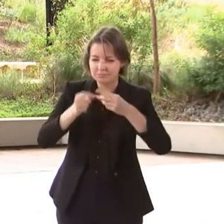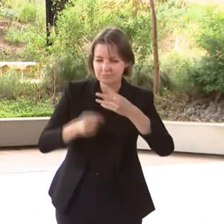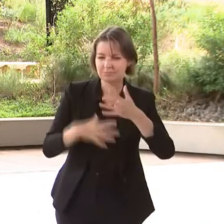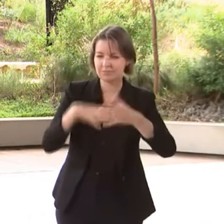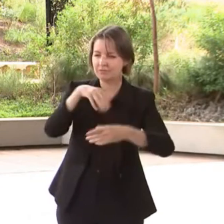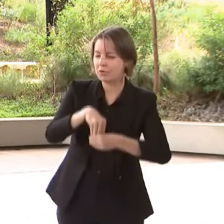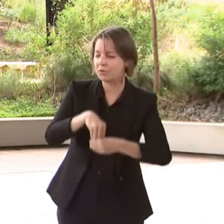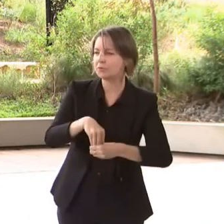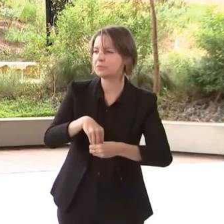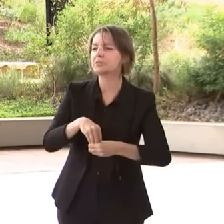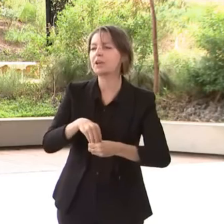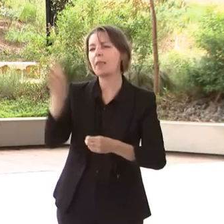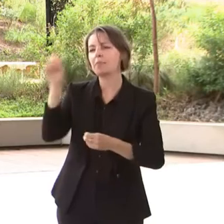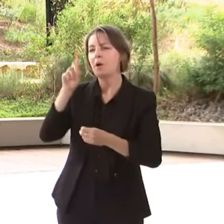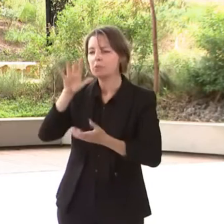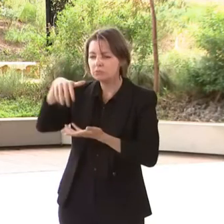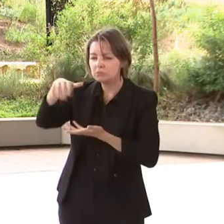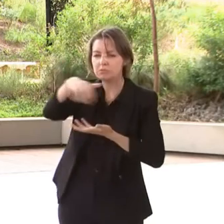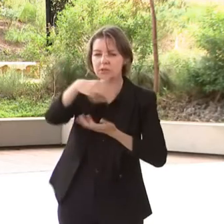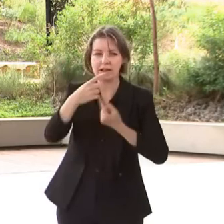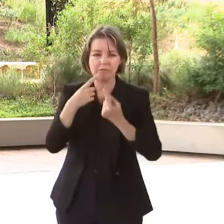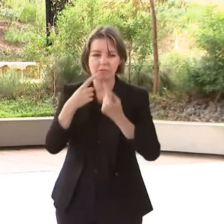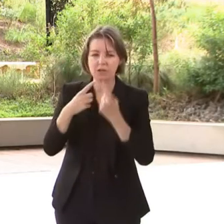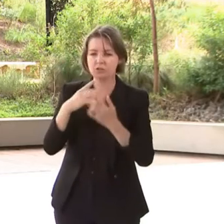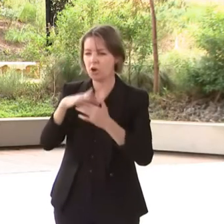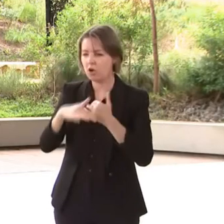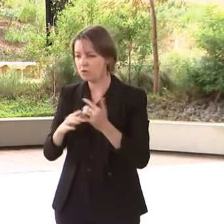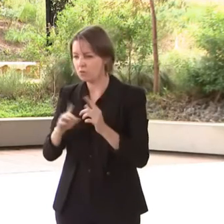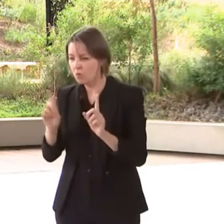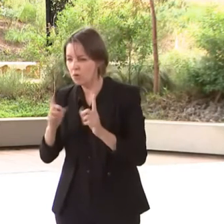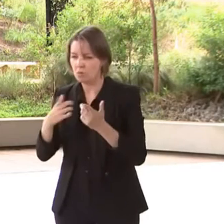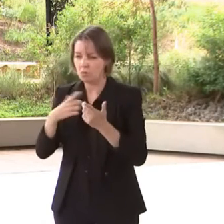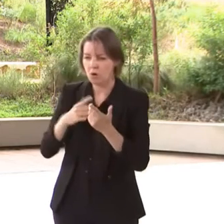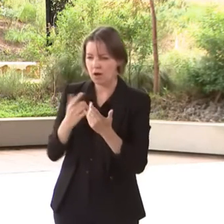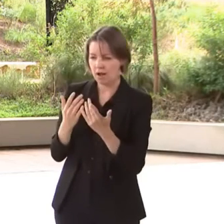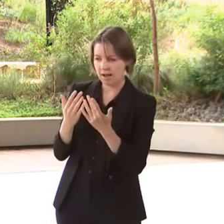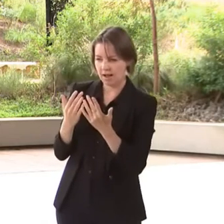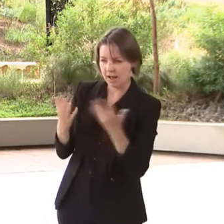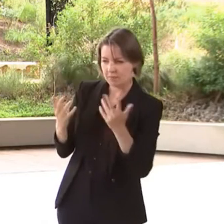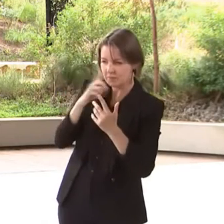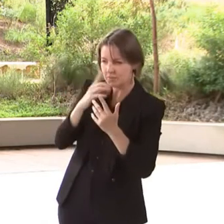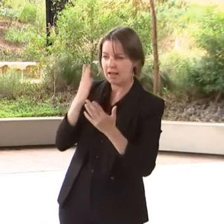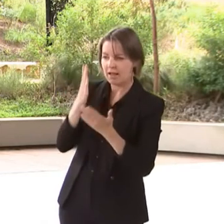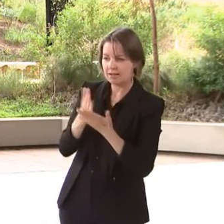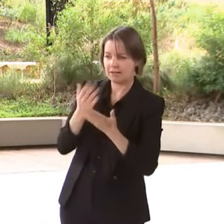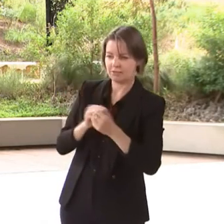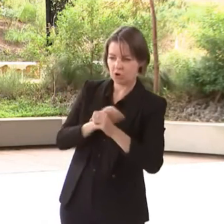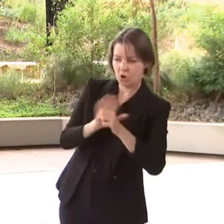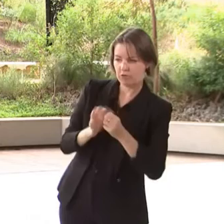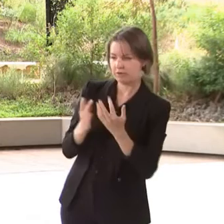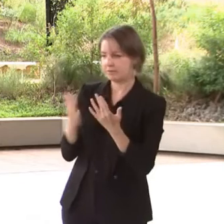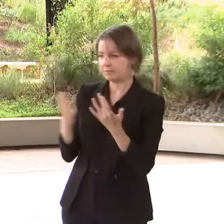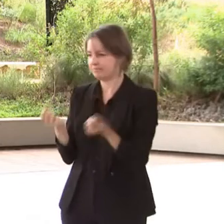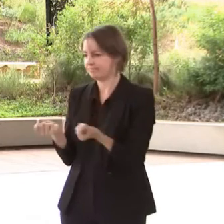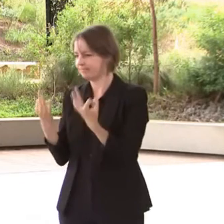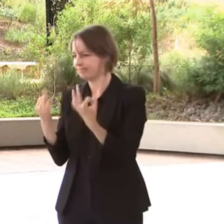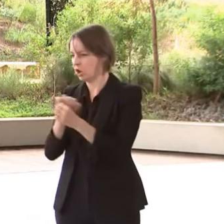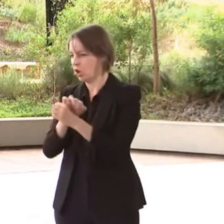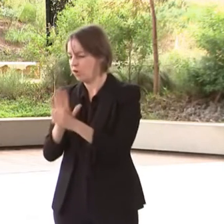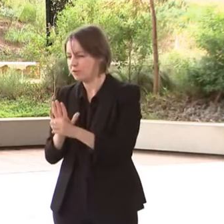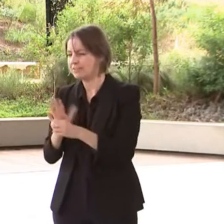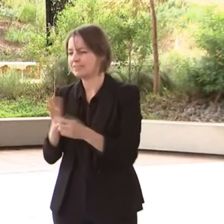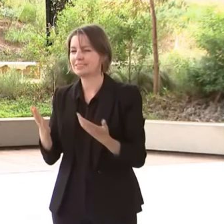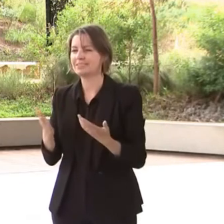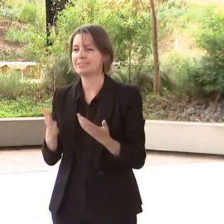and we are collecting information on what proportion are there with COVID or not with COVID. As you know, because